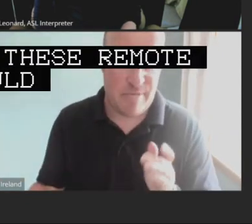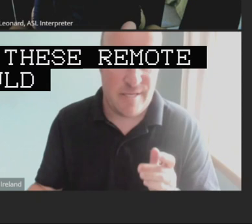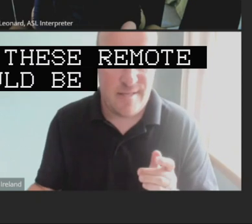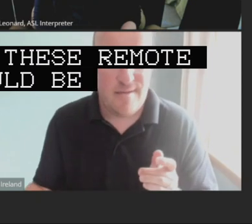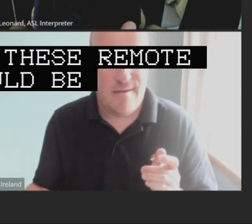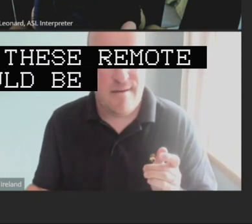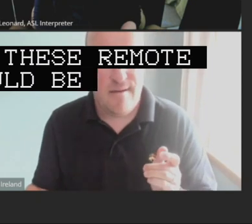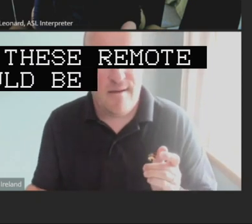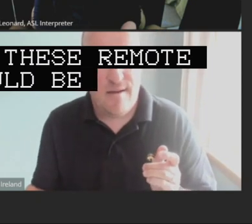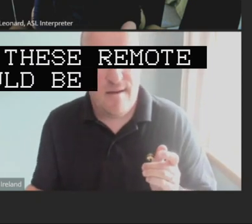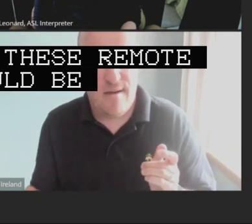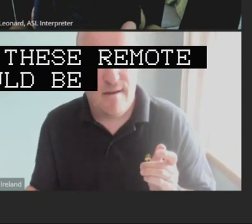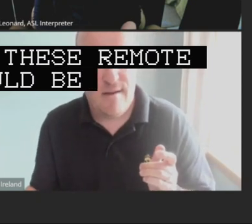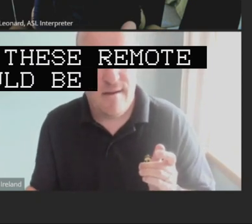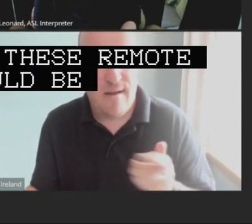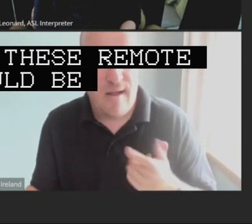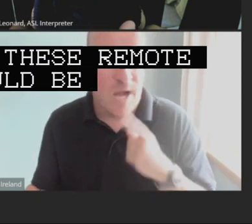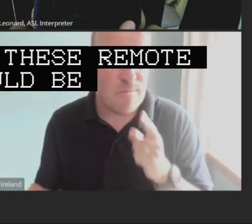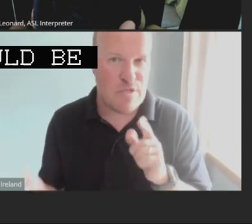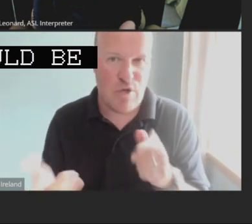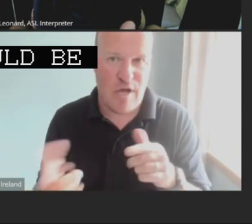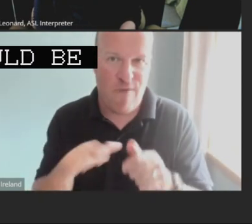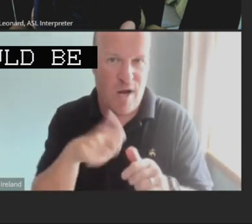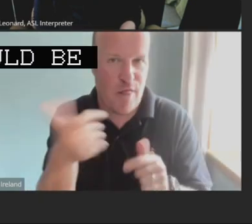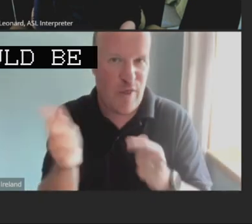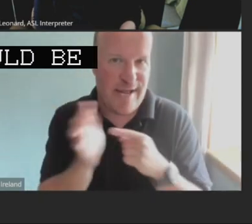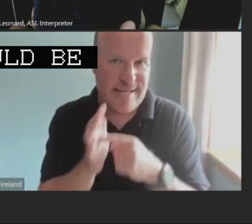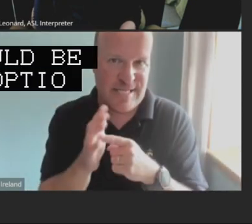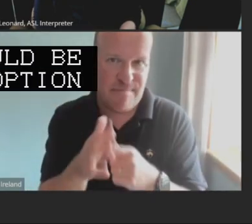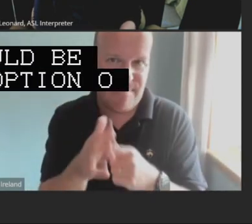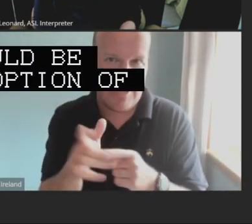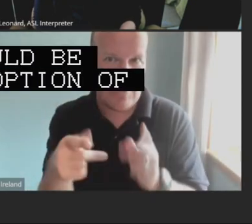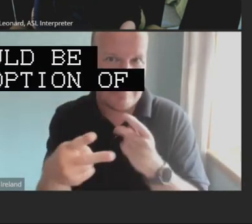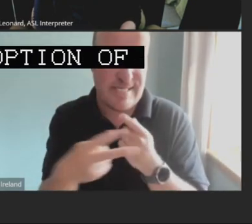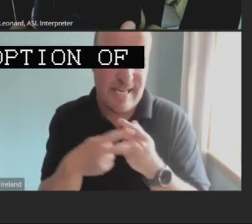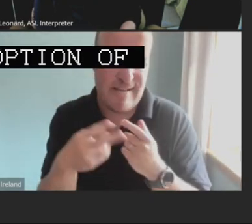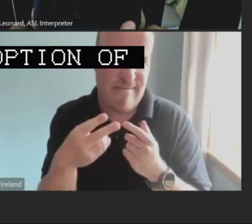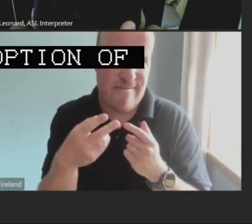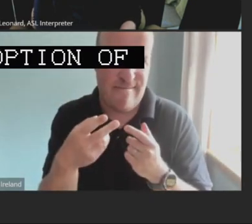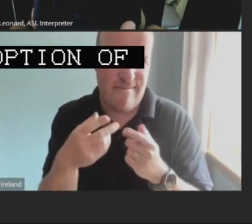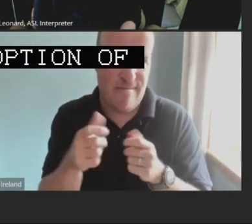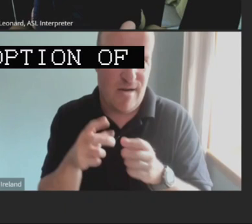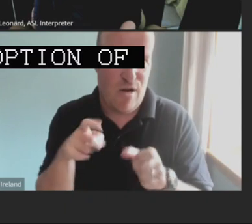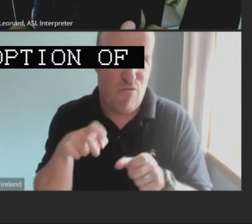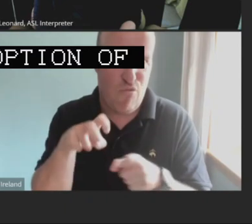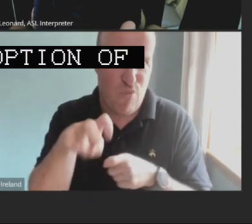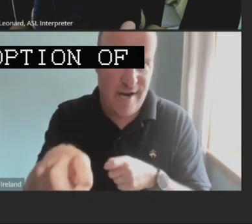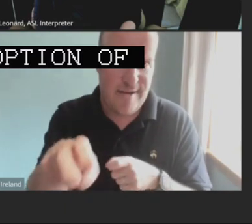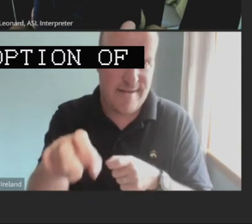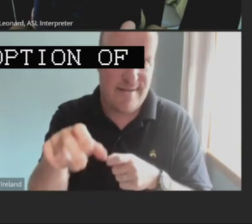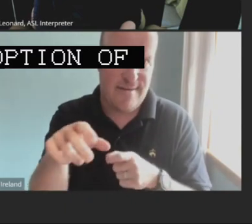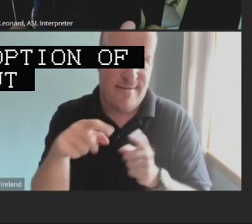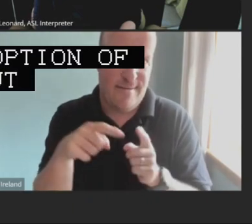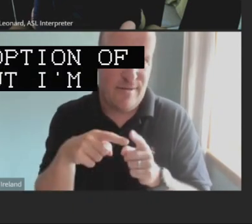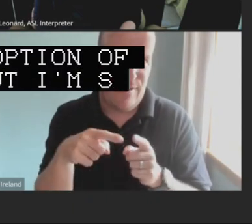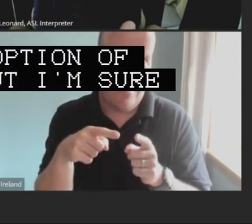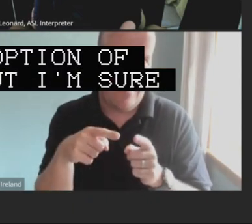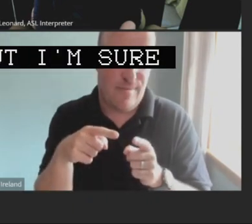I mean, we could have, I think we'd have the option of having in-person and virtual, but I'm sure there are other examples that you might have.